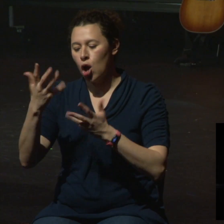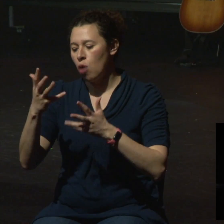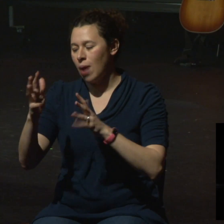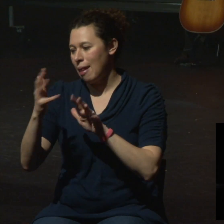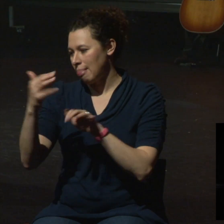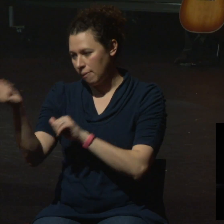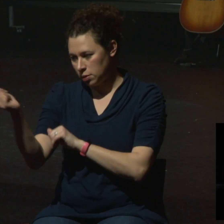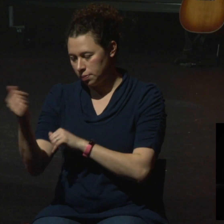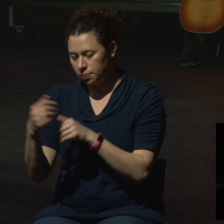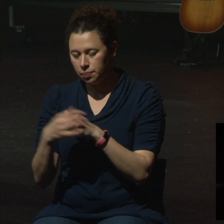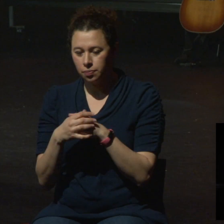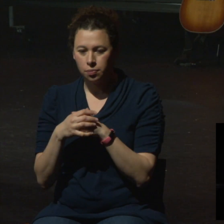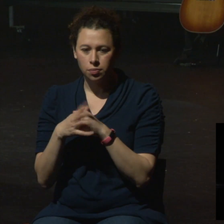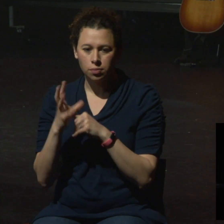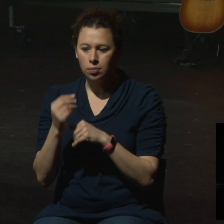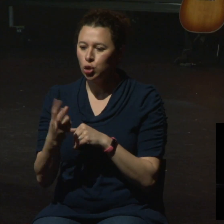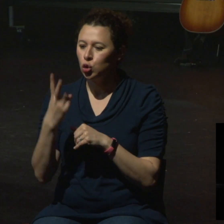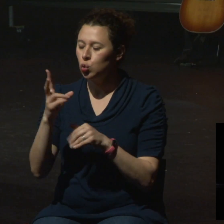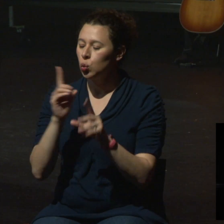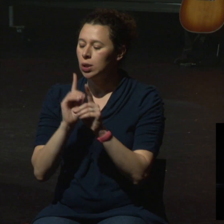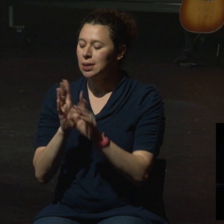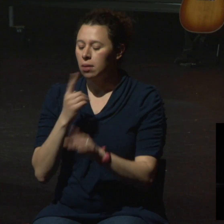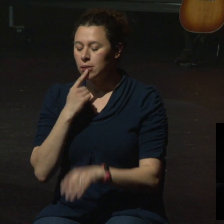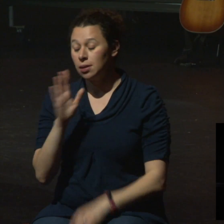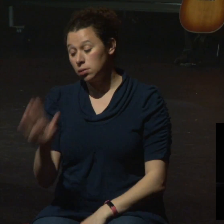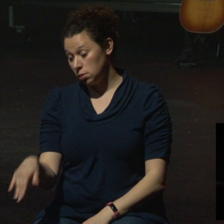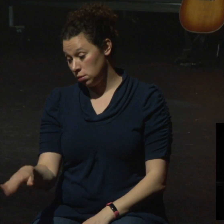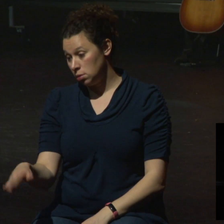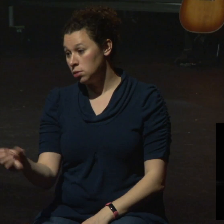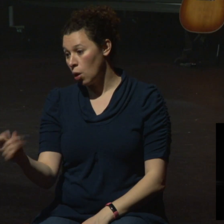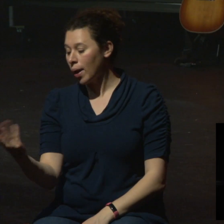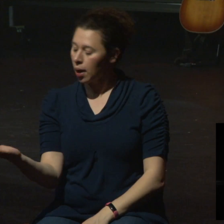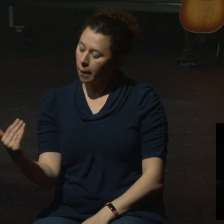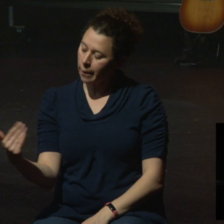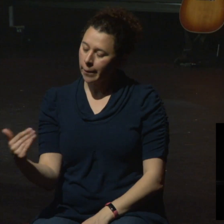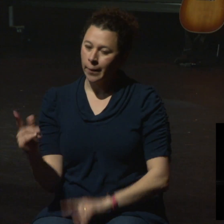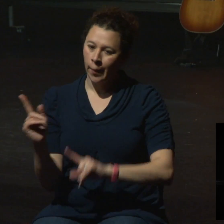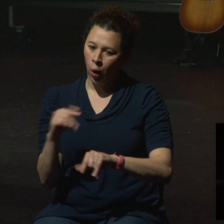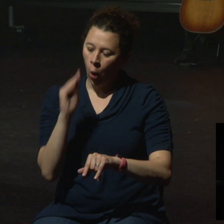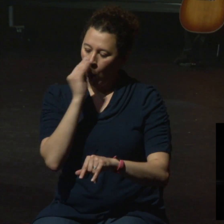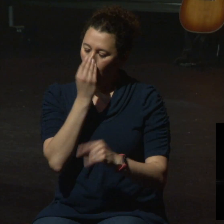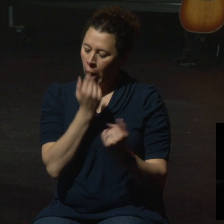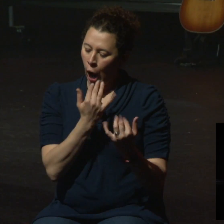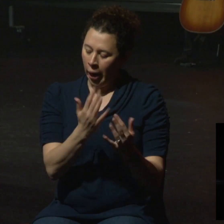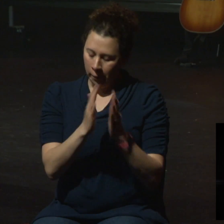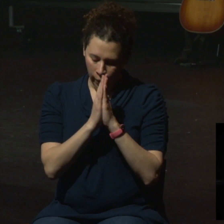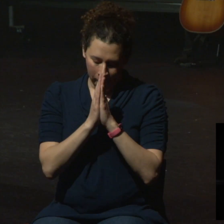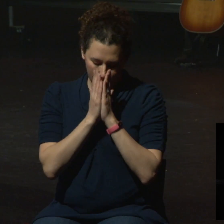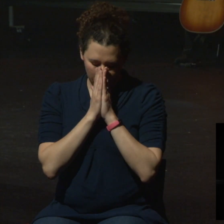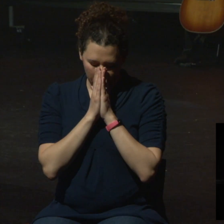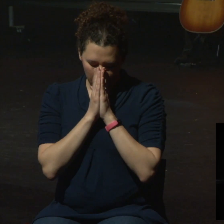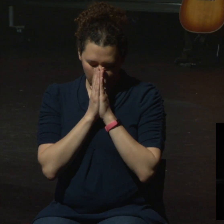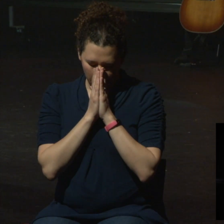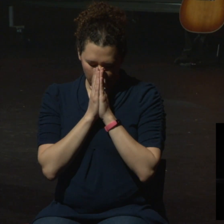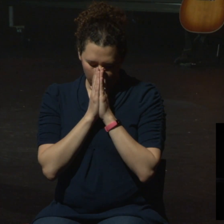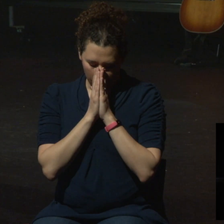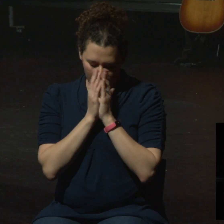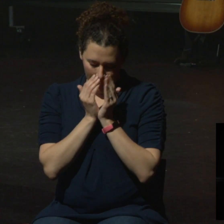And Jesus takes two of the disciples and goes into the garden and prays. It's right before he gets arrested. Luke